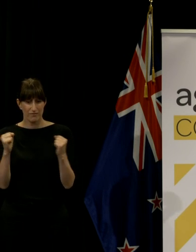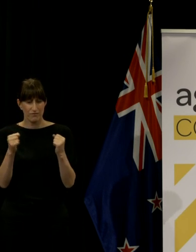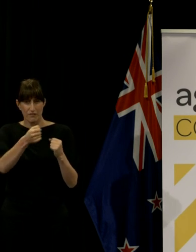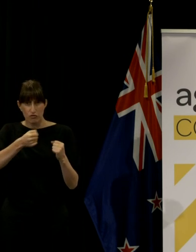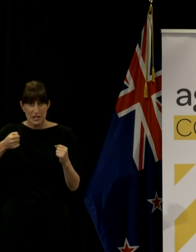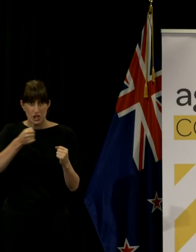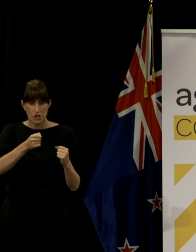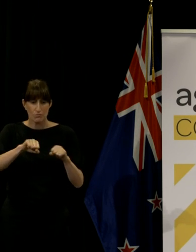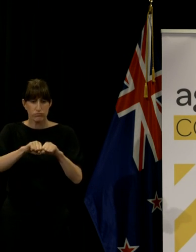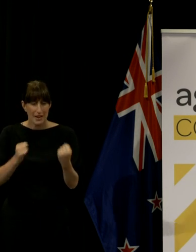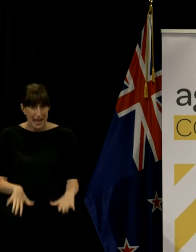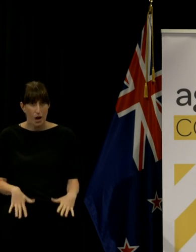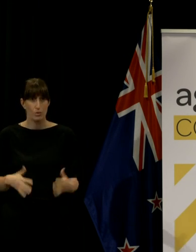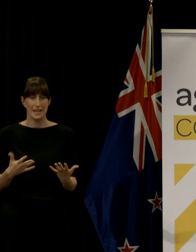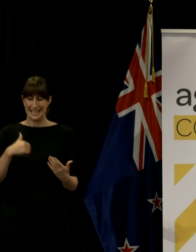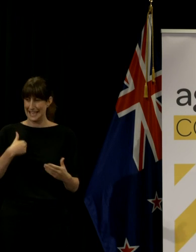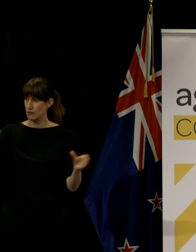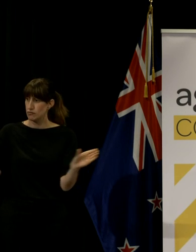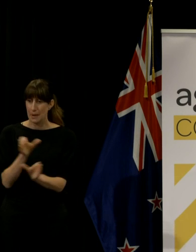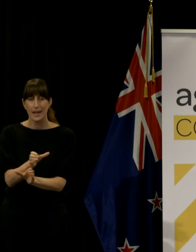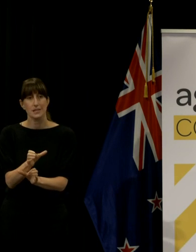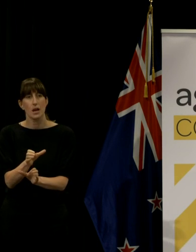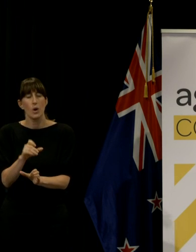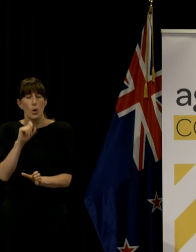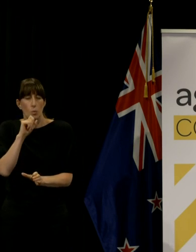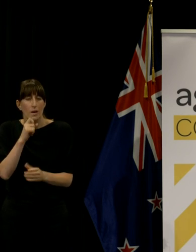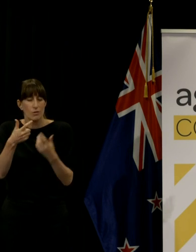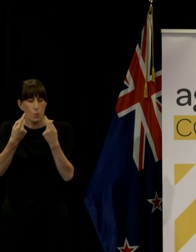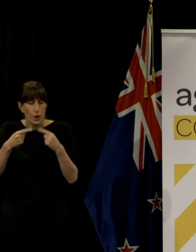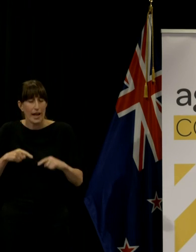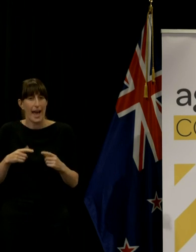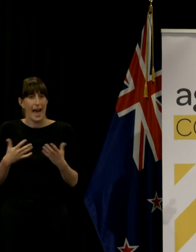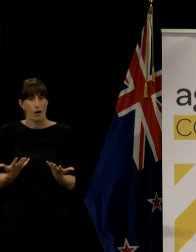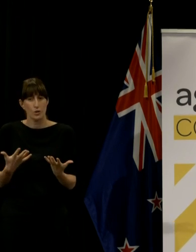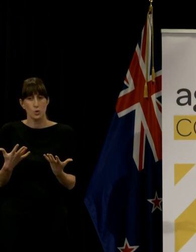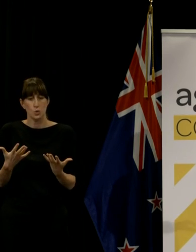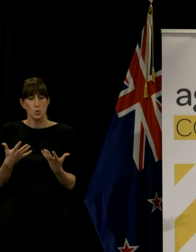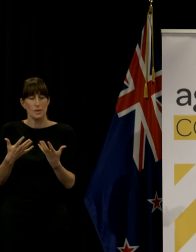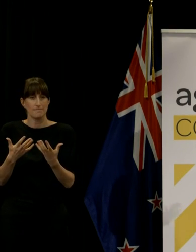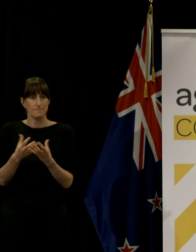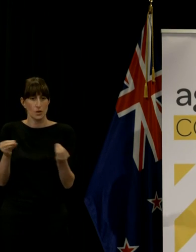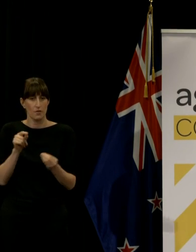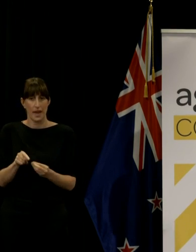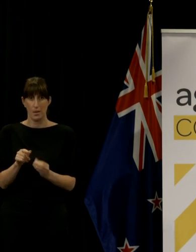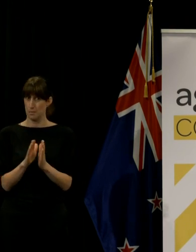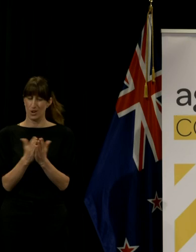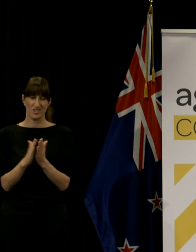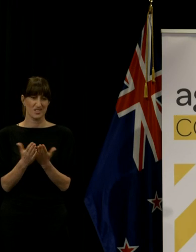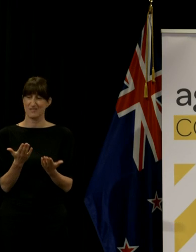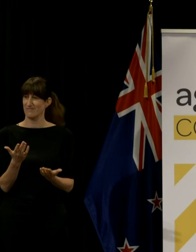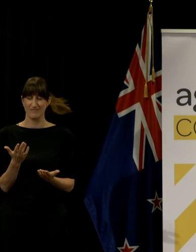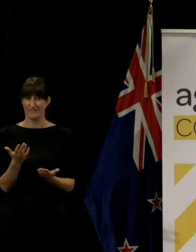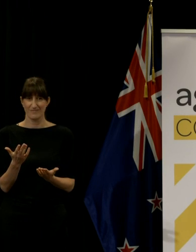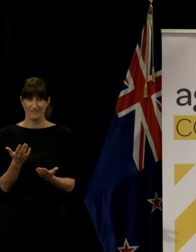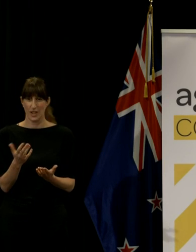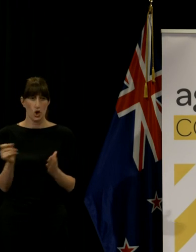to be replaced. We want to find a way to ensure that people have access to that. Books don't fall into that category, but